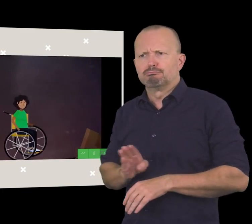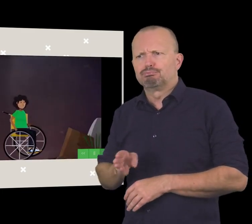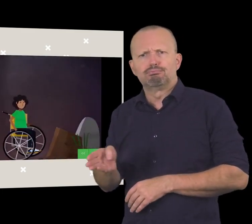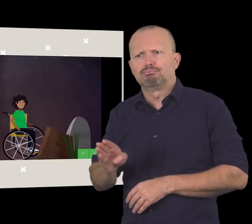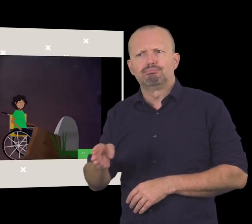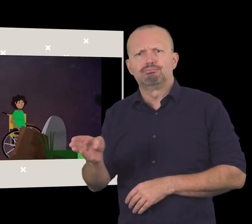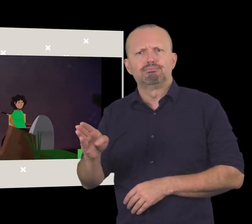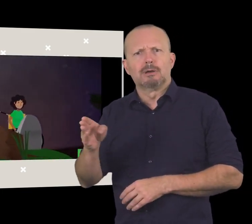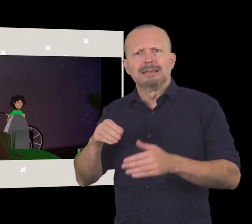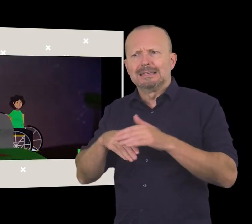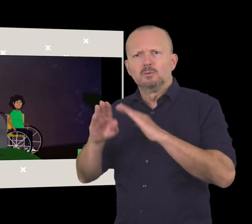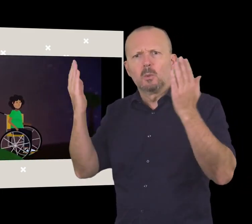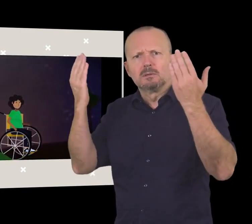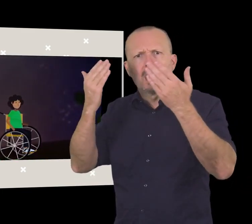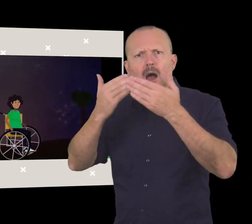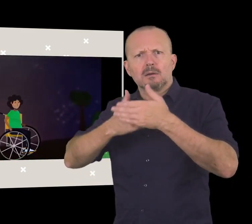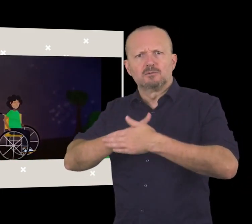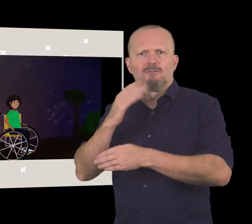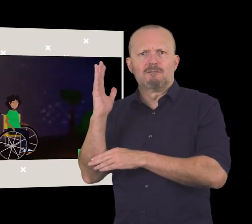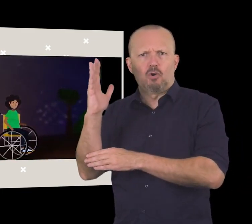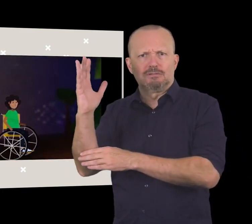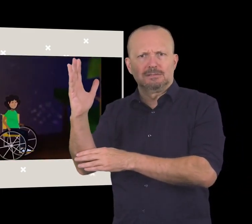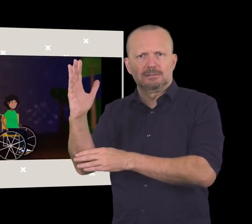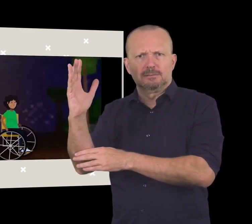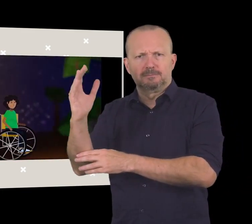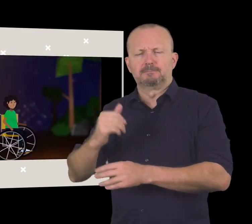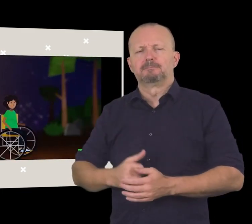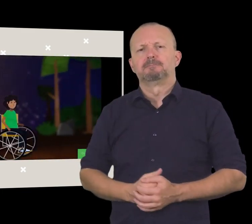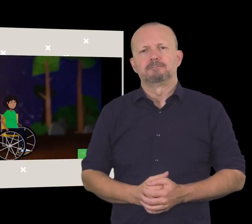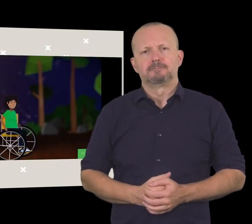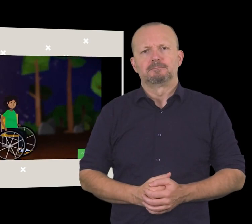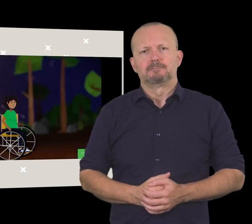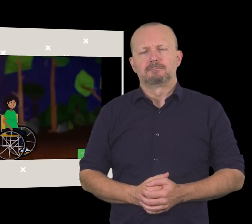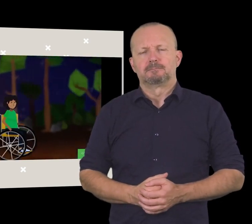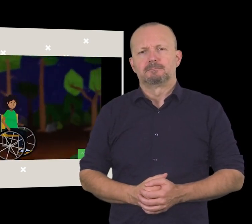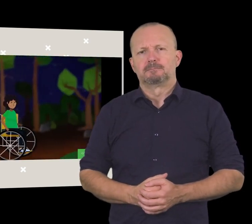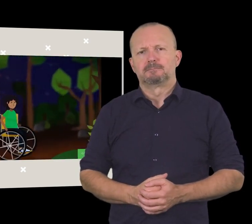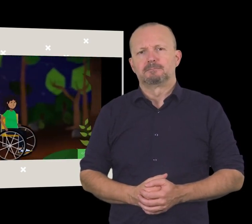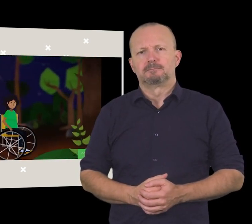Eleonora fled off in her chariot into the darkness of the forest.